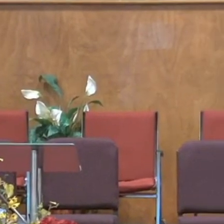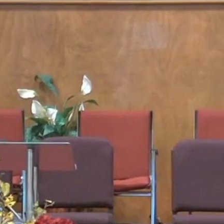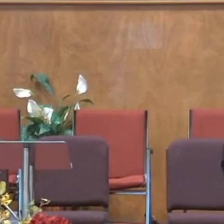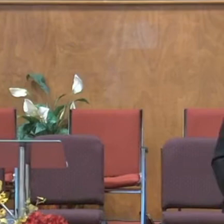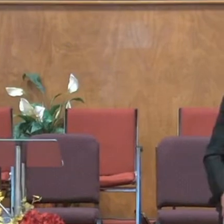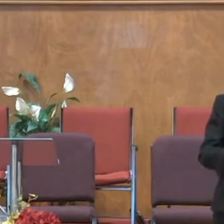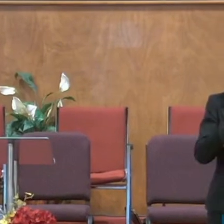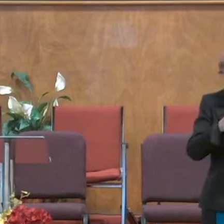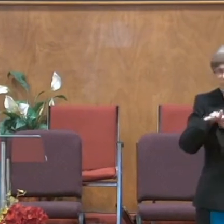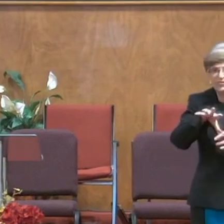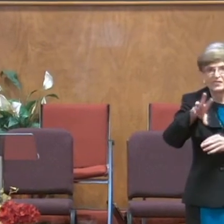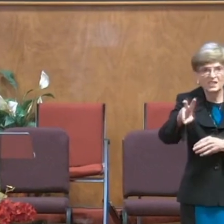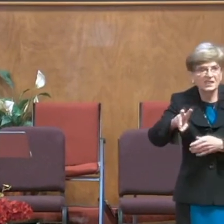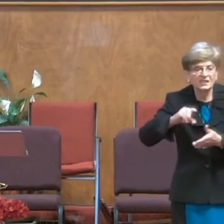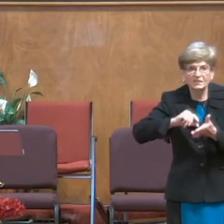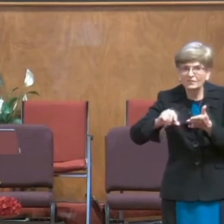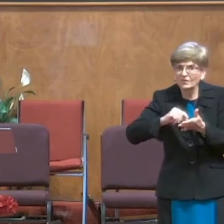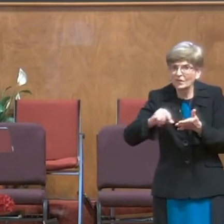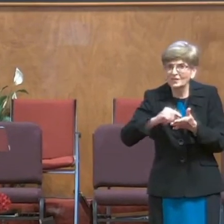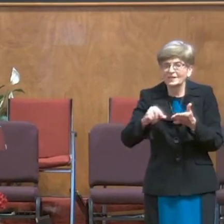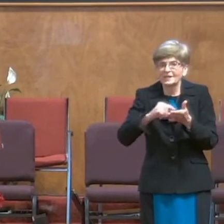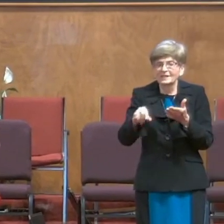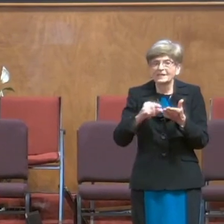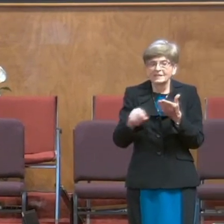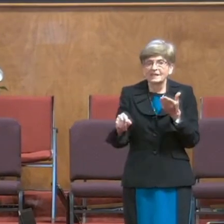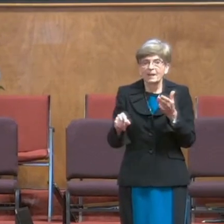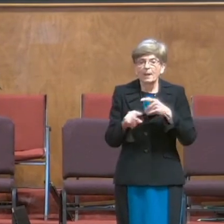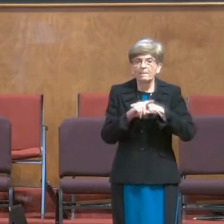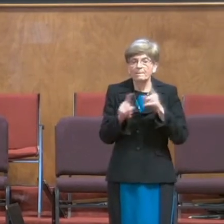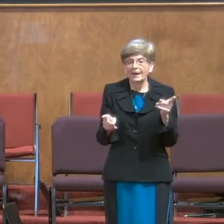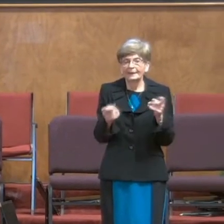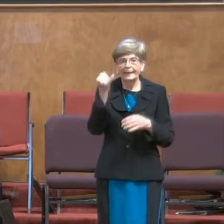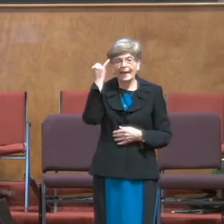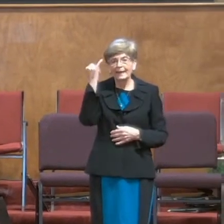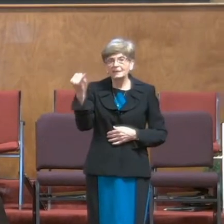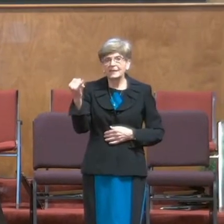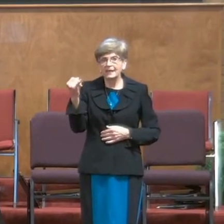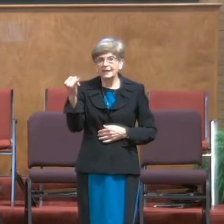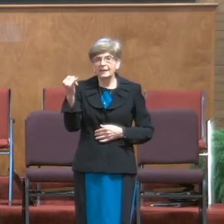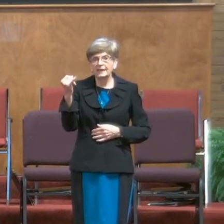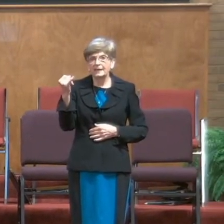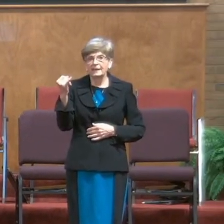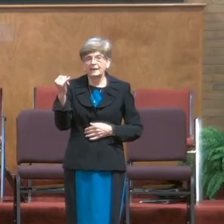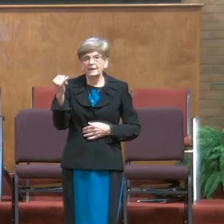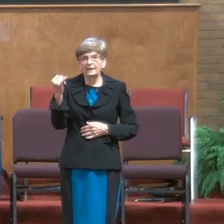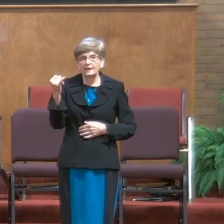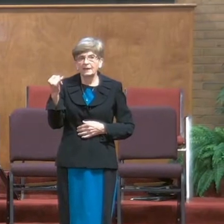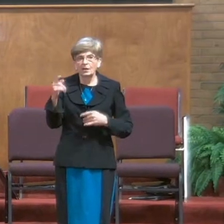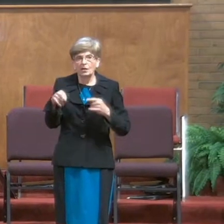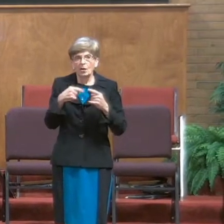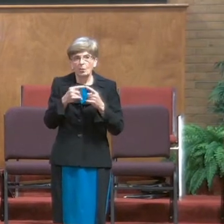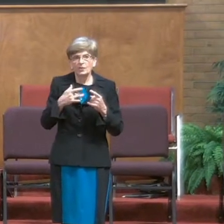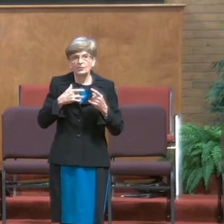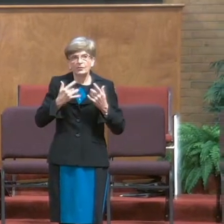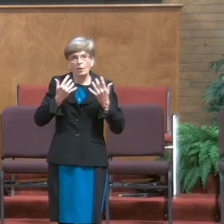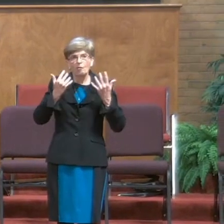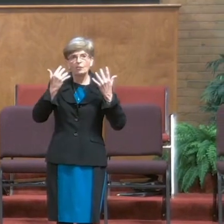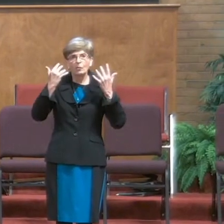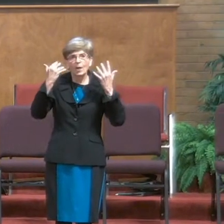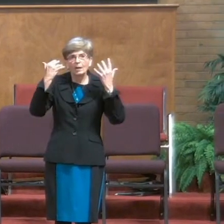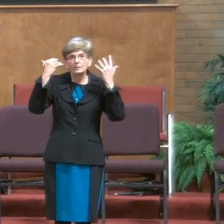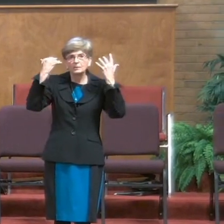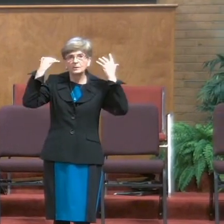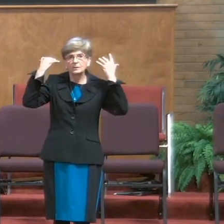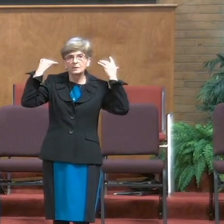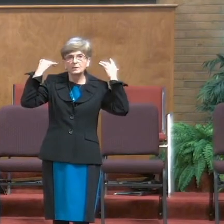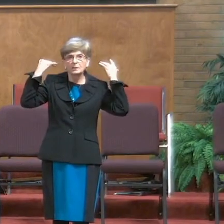verses in the whole book of Habakkuk, is this idea of when you are in the dark, hold on to